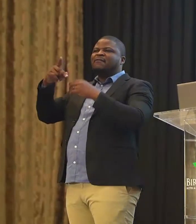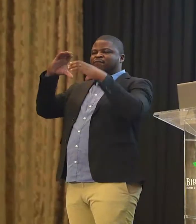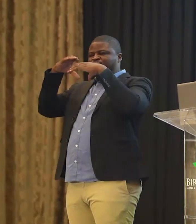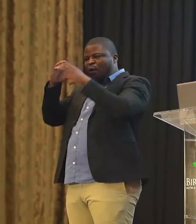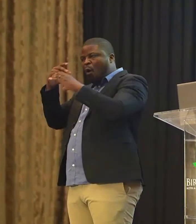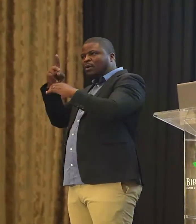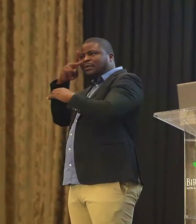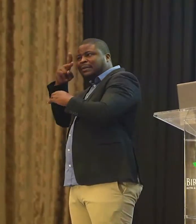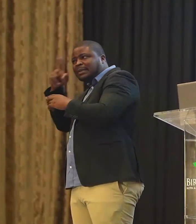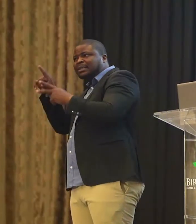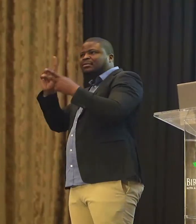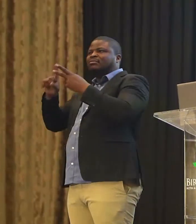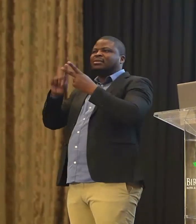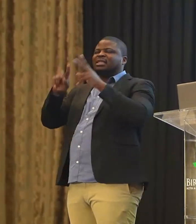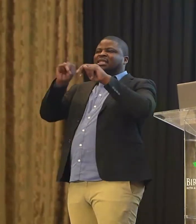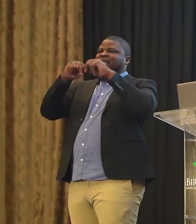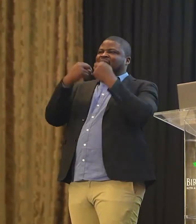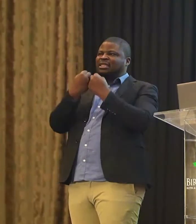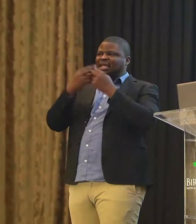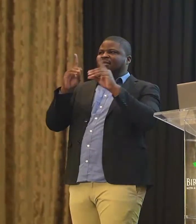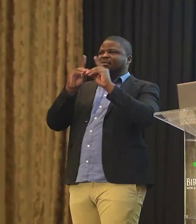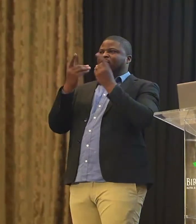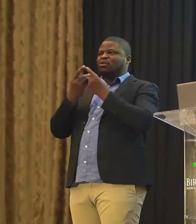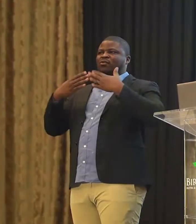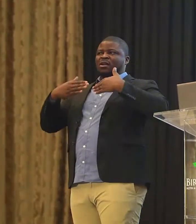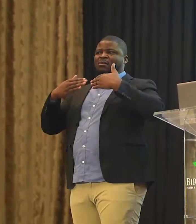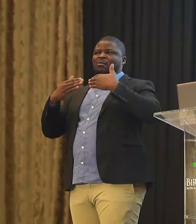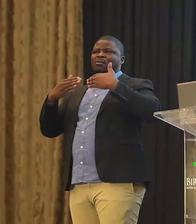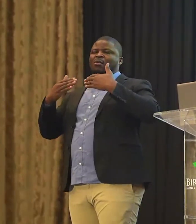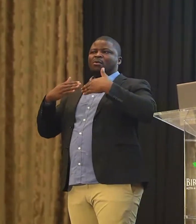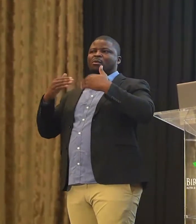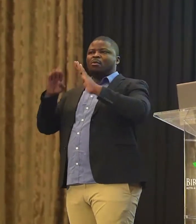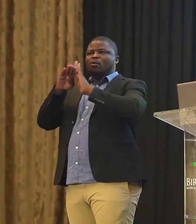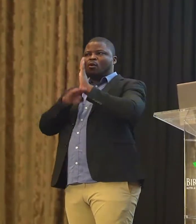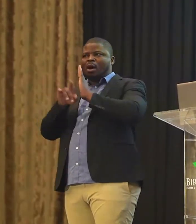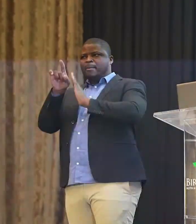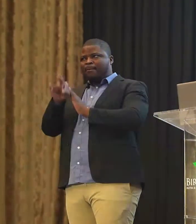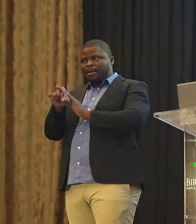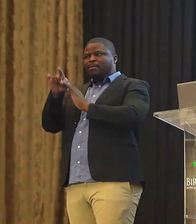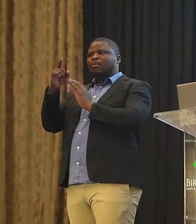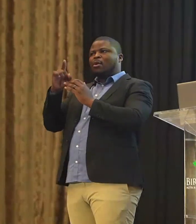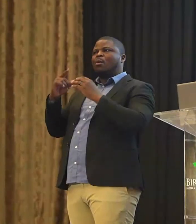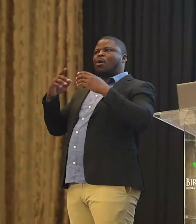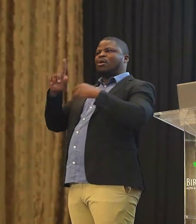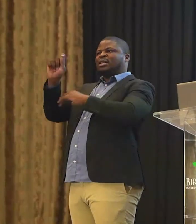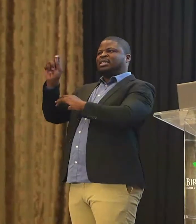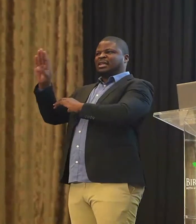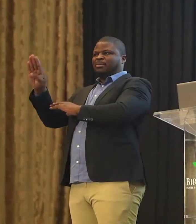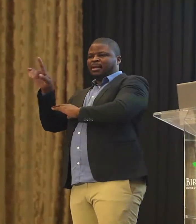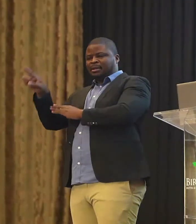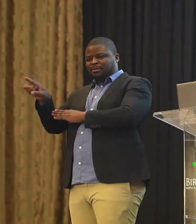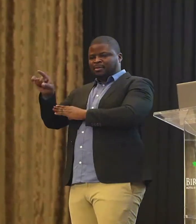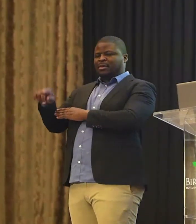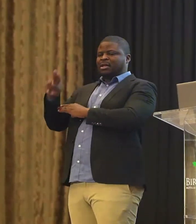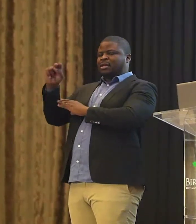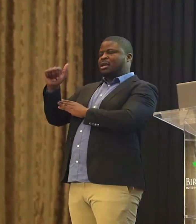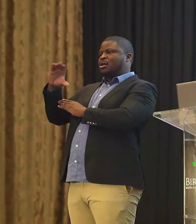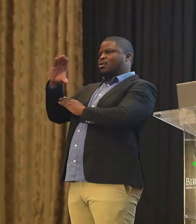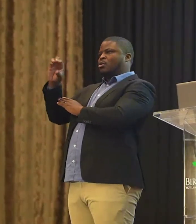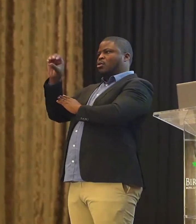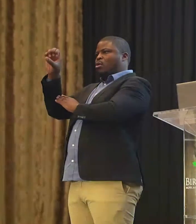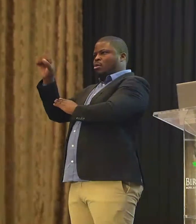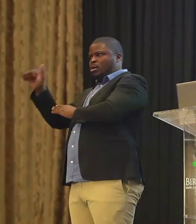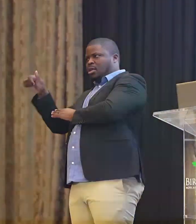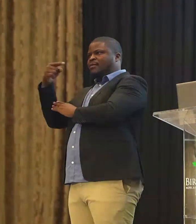National Department of Health really focusing on the TB aspect of things, and NACOSA implementing the people who use drugs